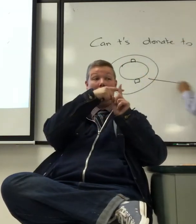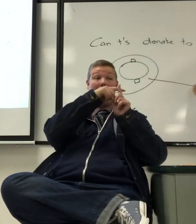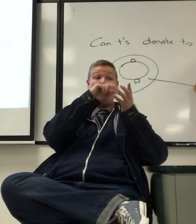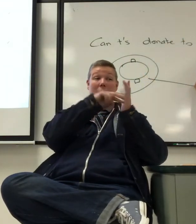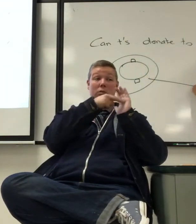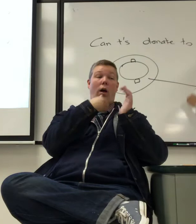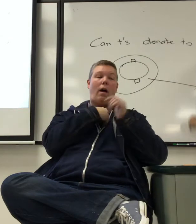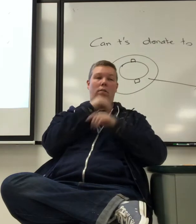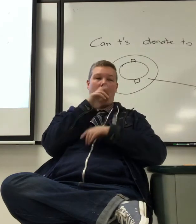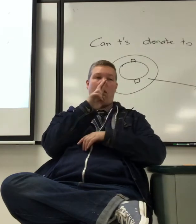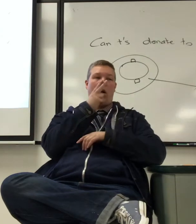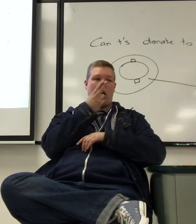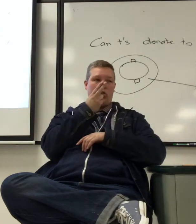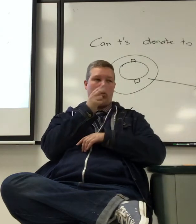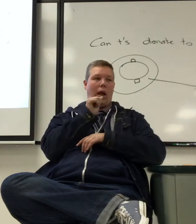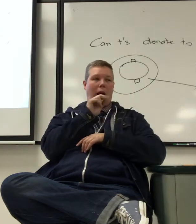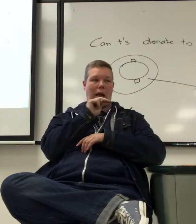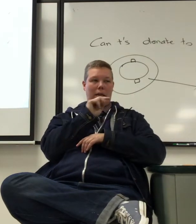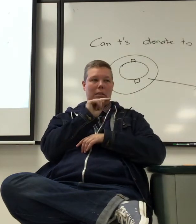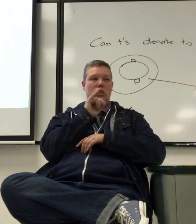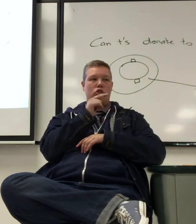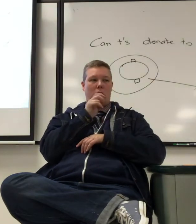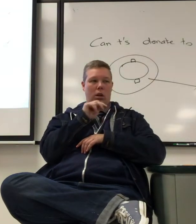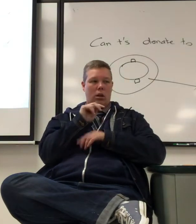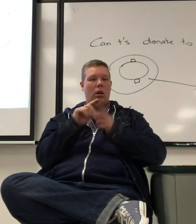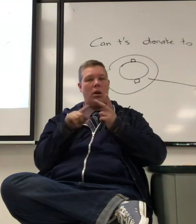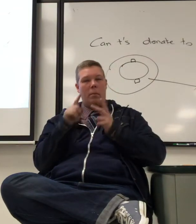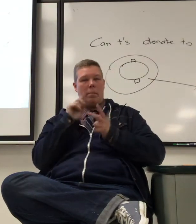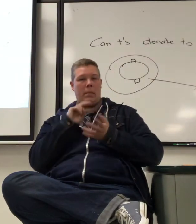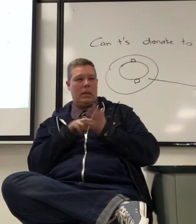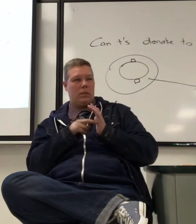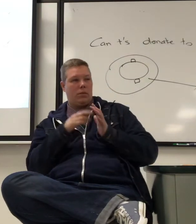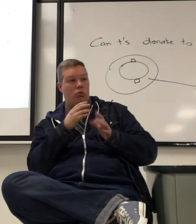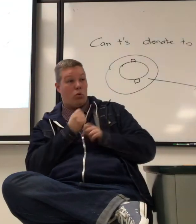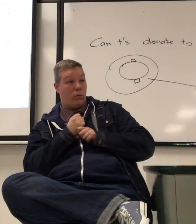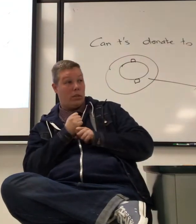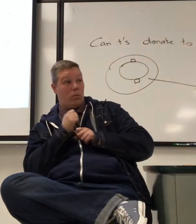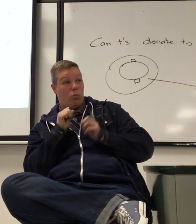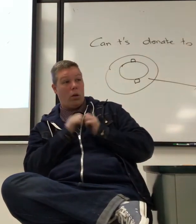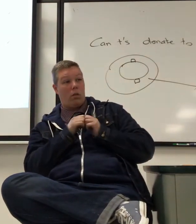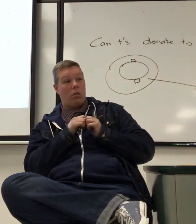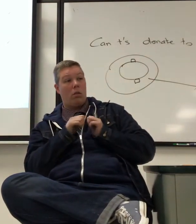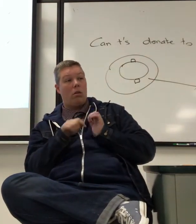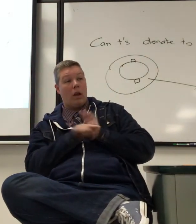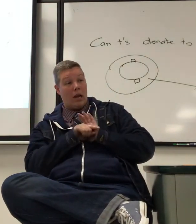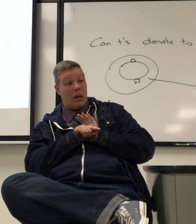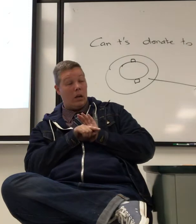That blood will be attacked by that antibody. And that's always the case.